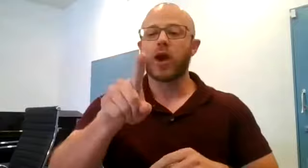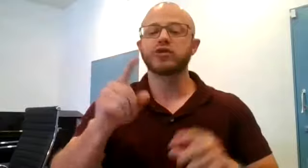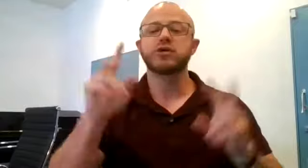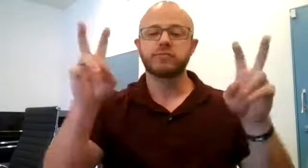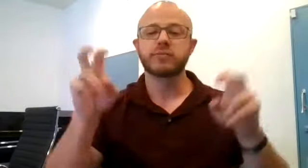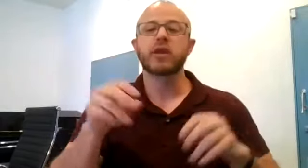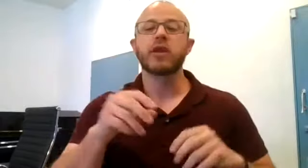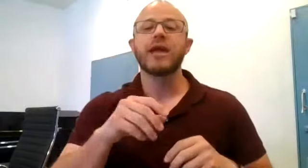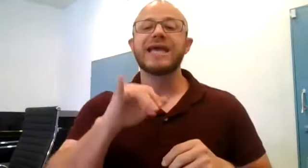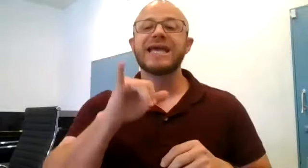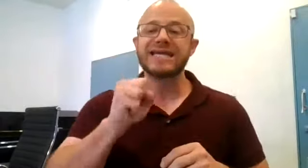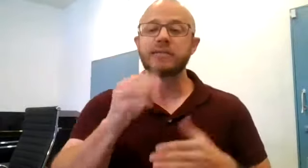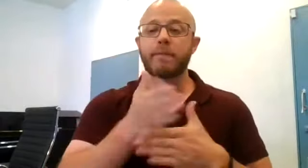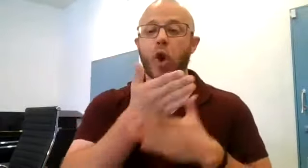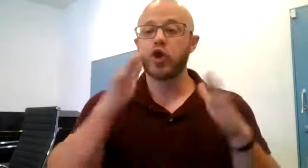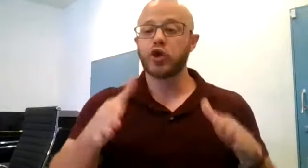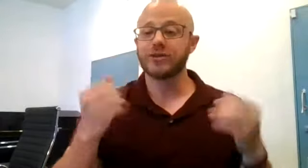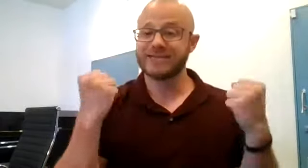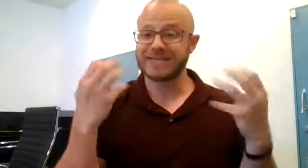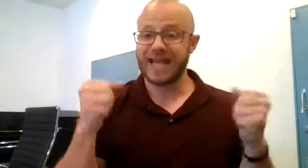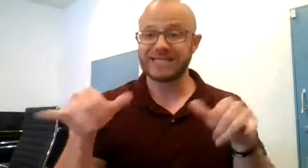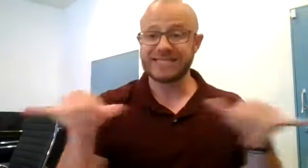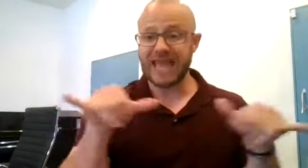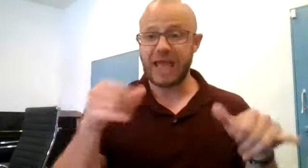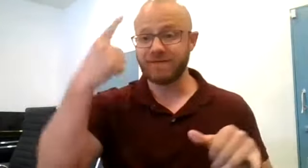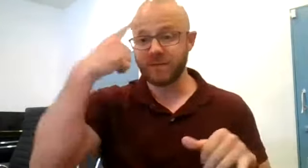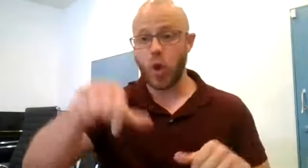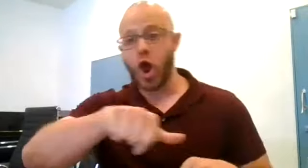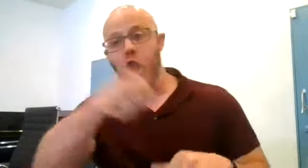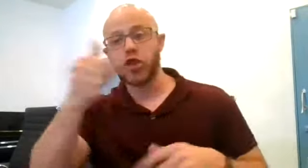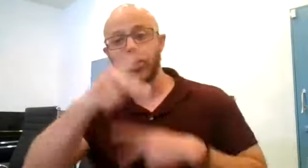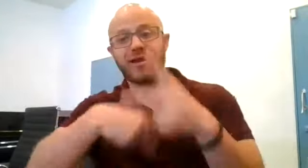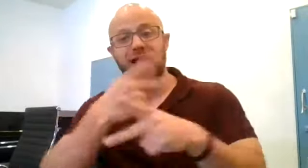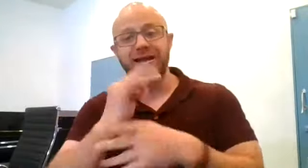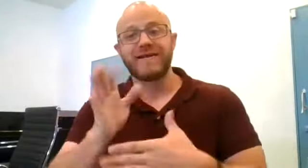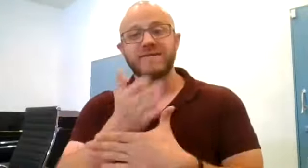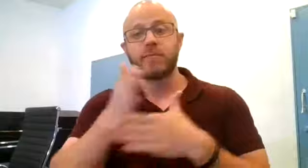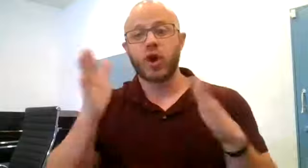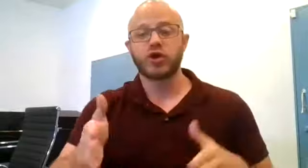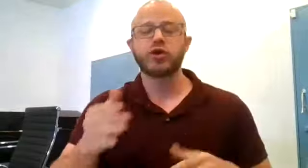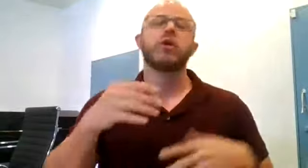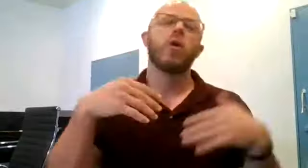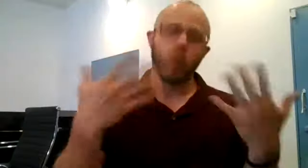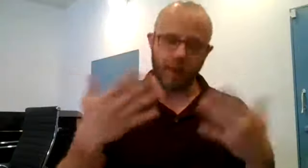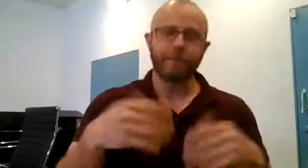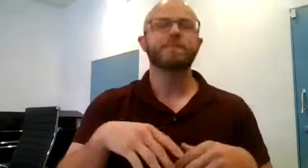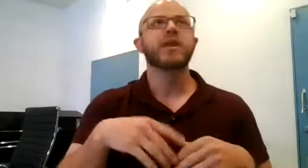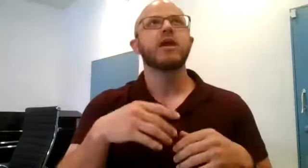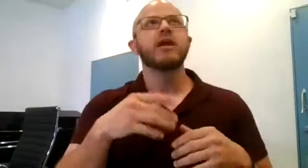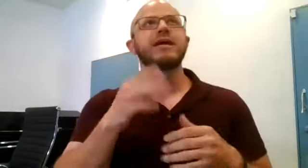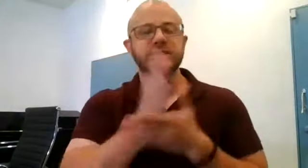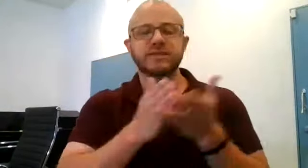To answer your question from the chat, partner sign the same for other kind of partners?